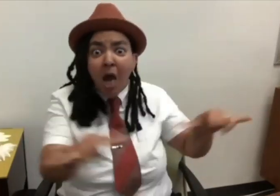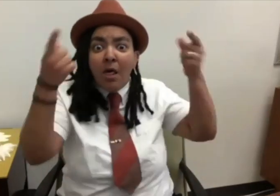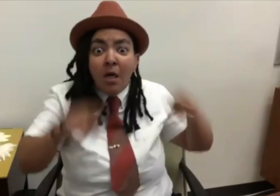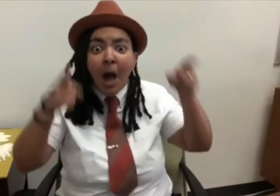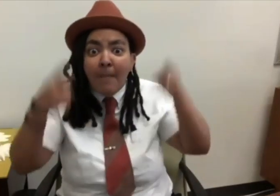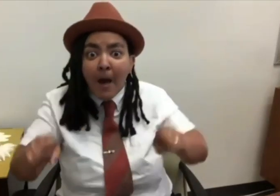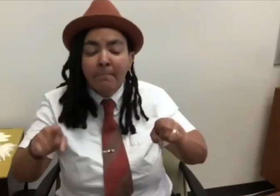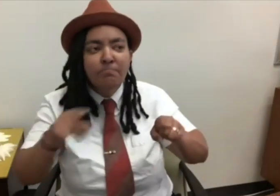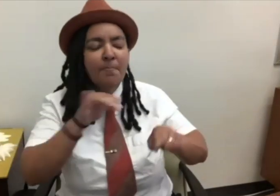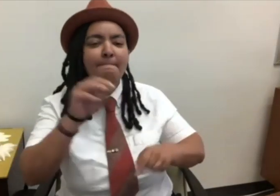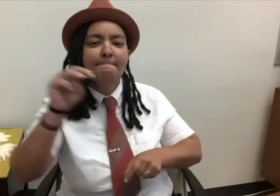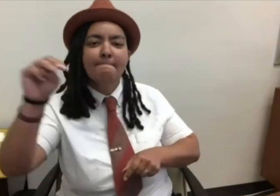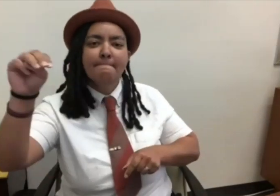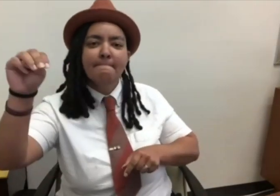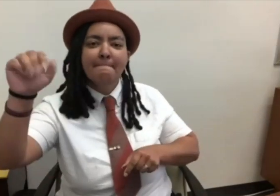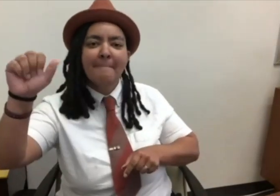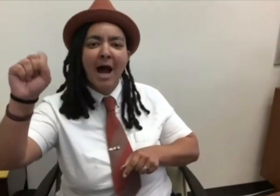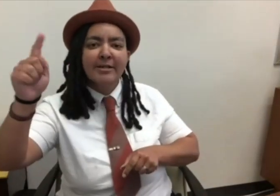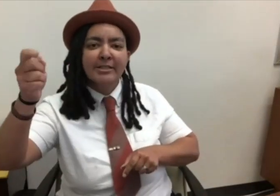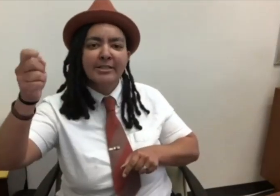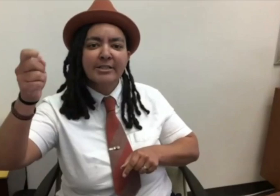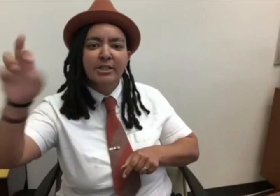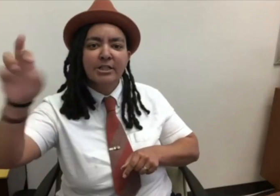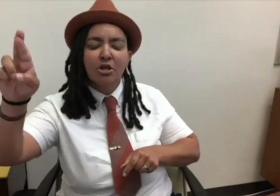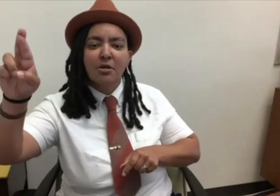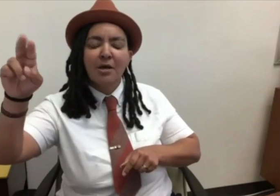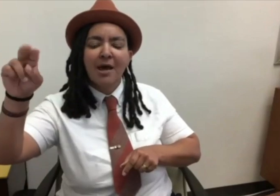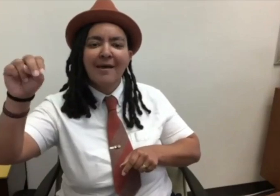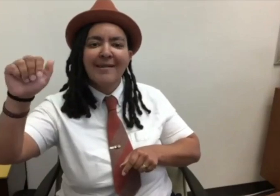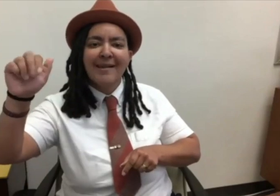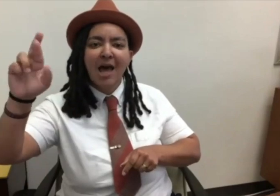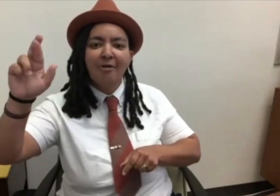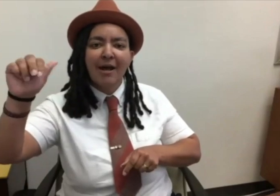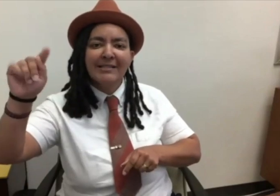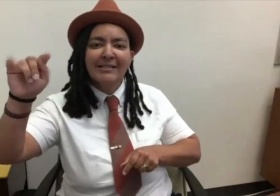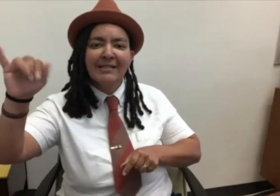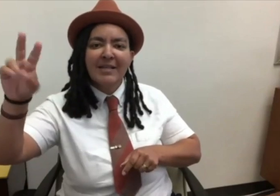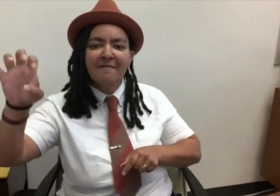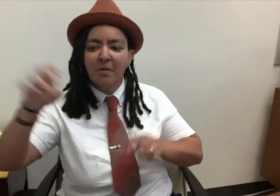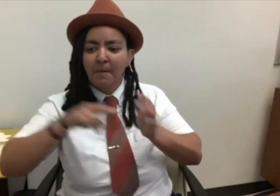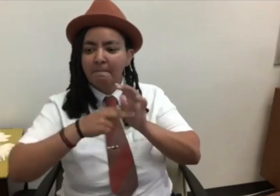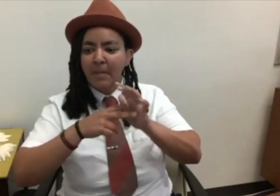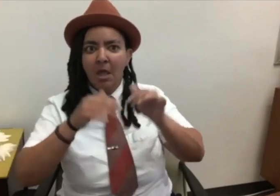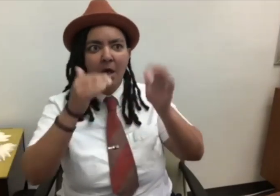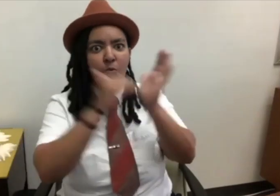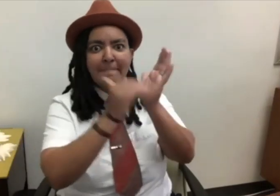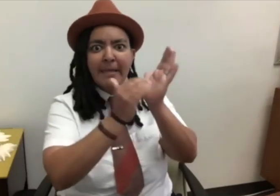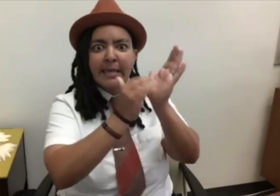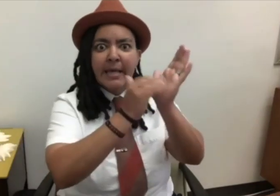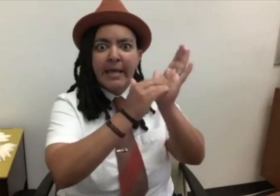reframe it from what had been considered up until that